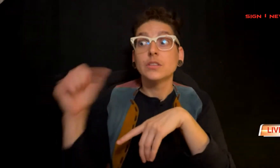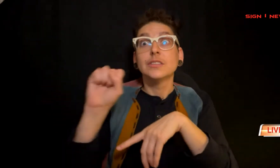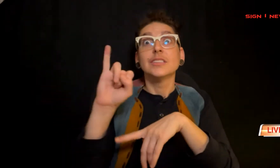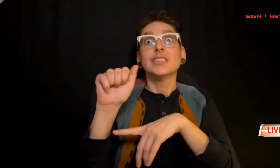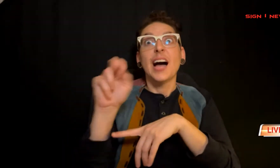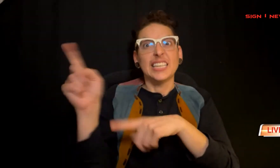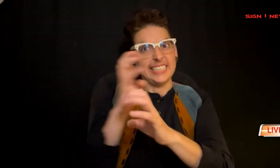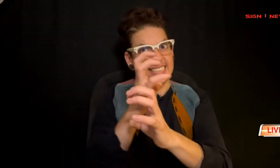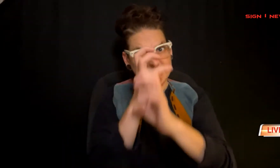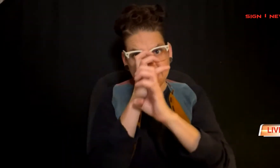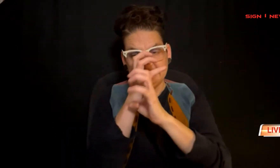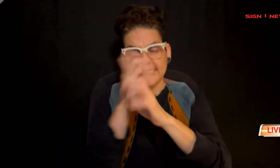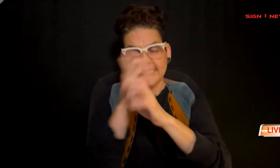Oh, also,